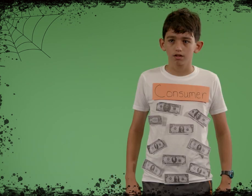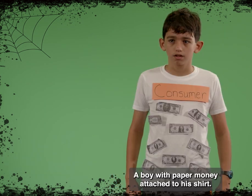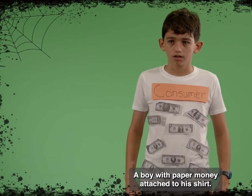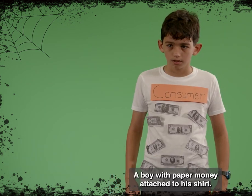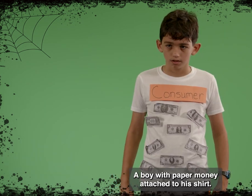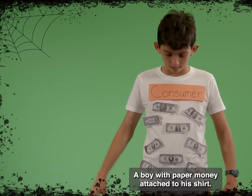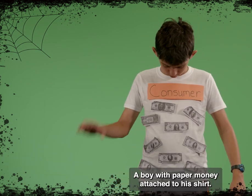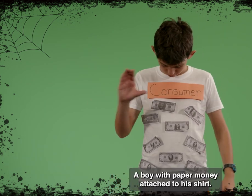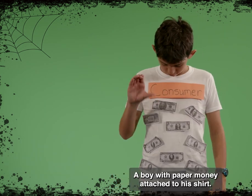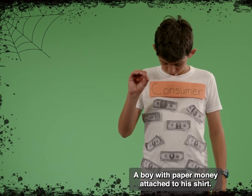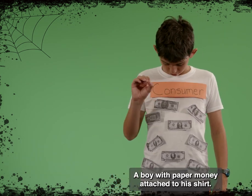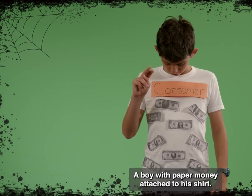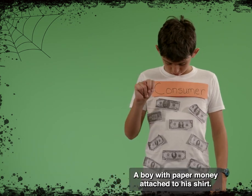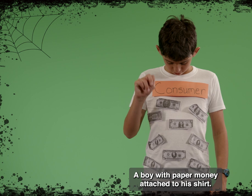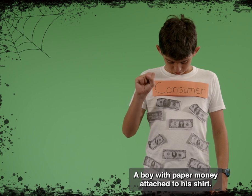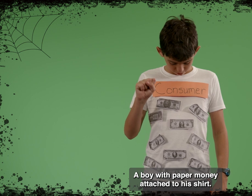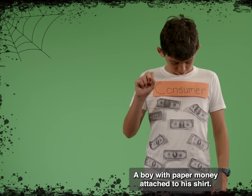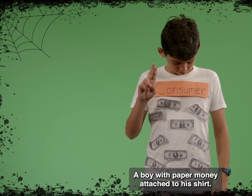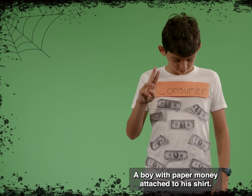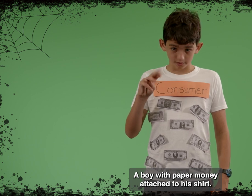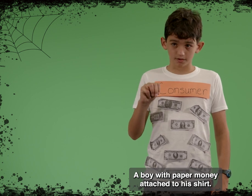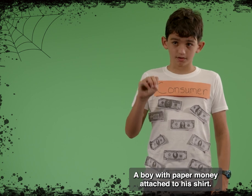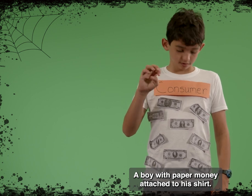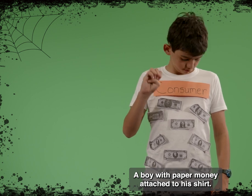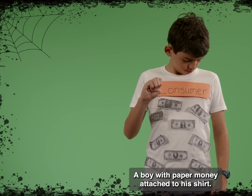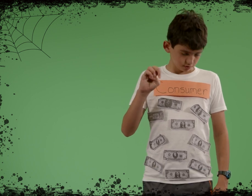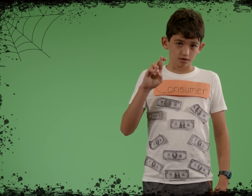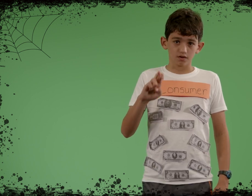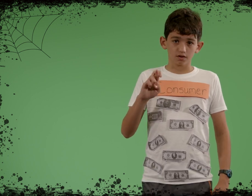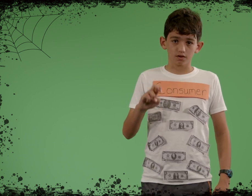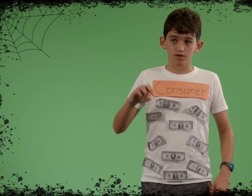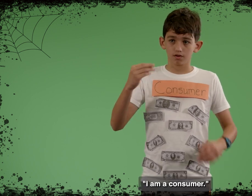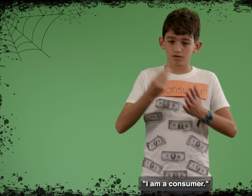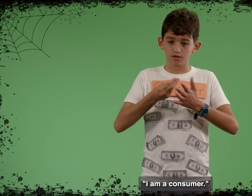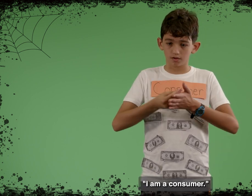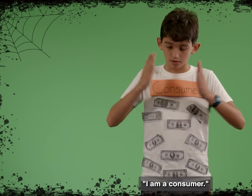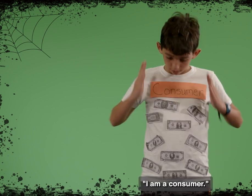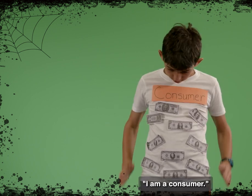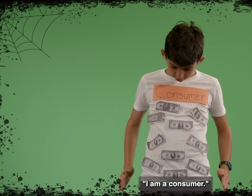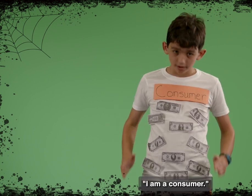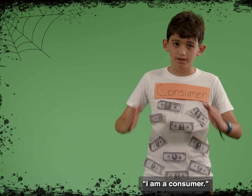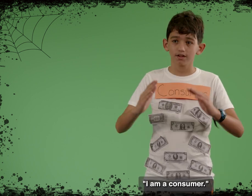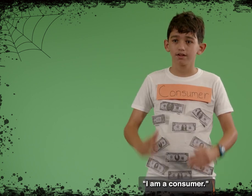A boy with paper money attached to his shirt. I am a consumer.